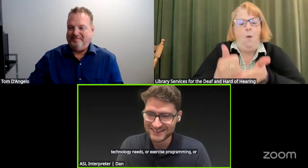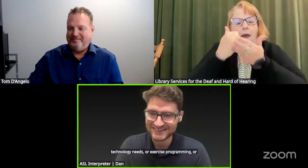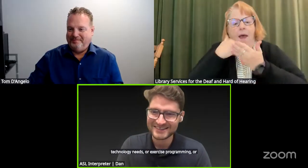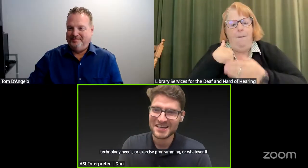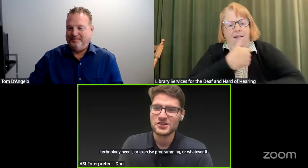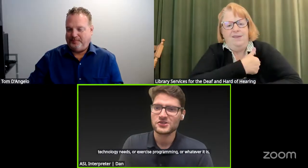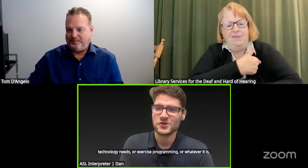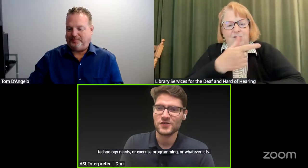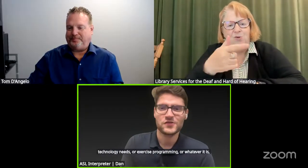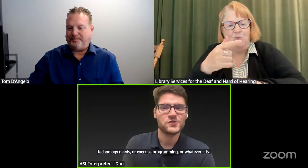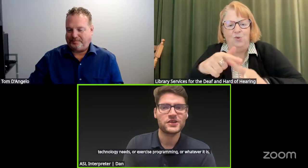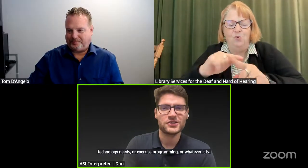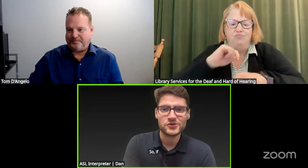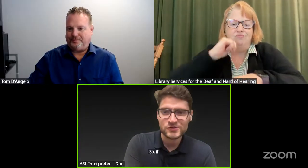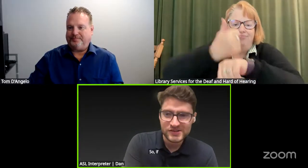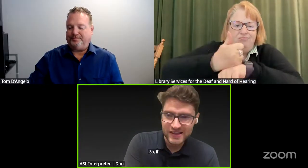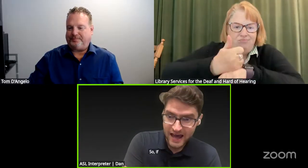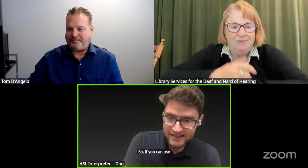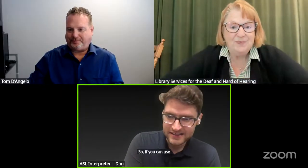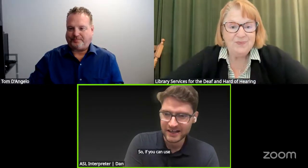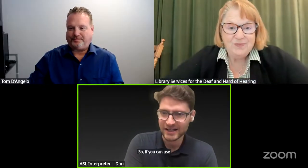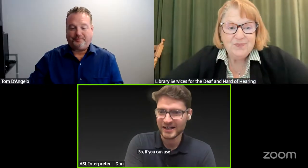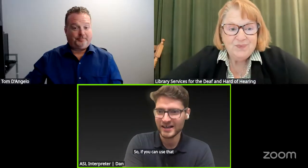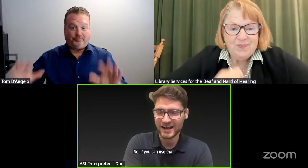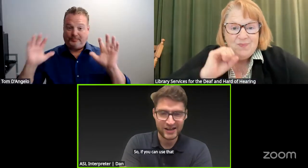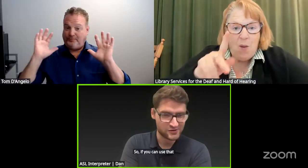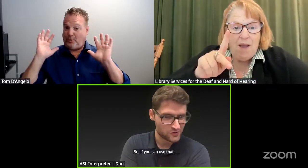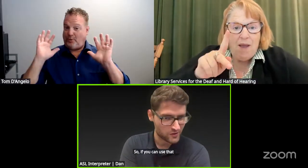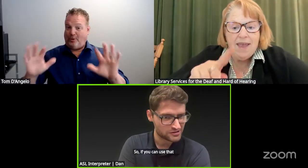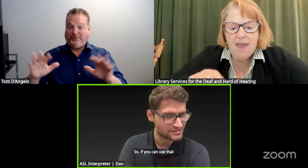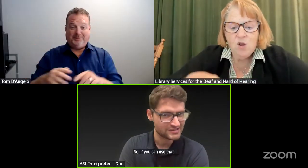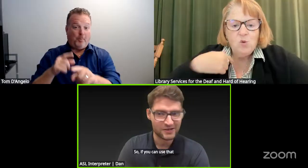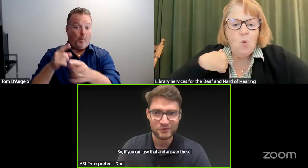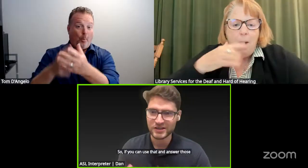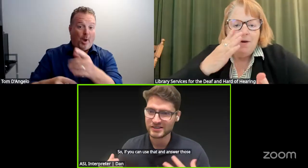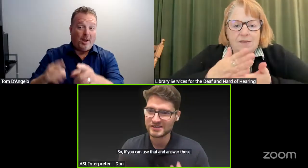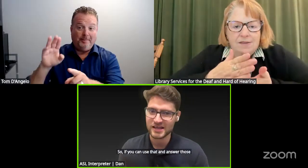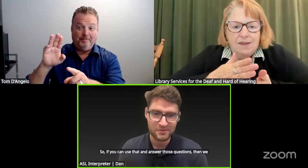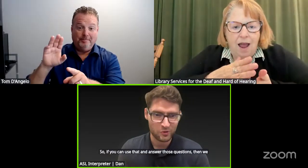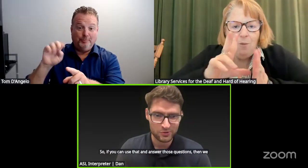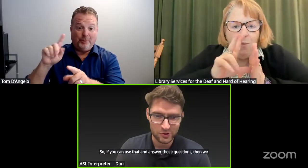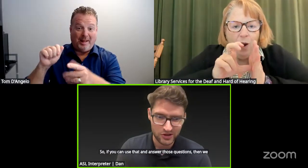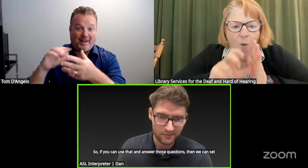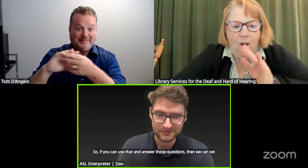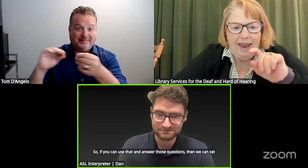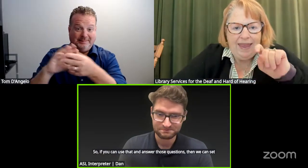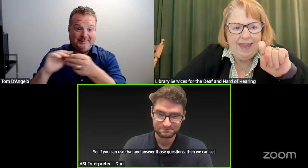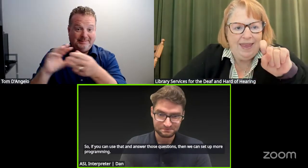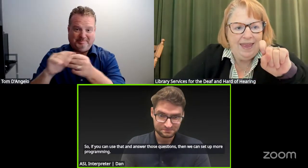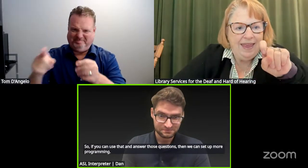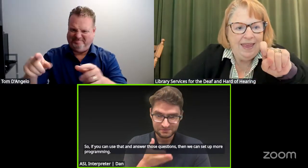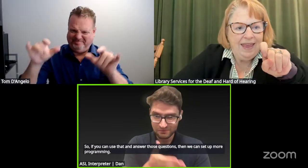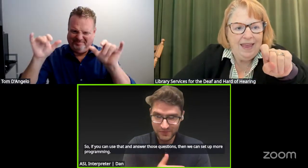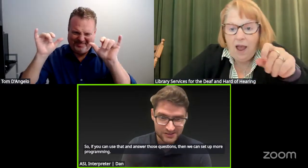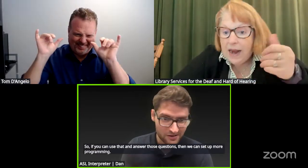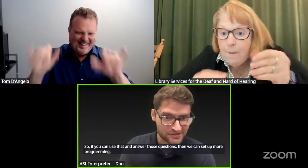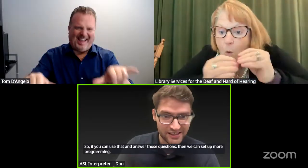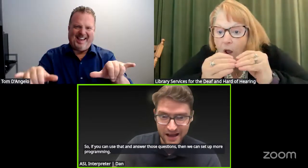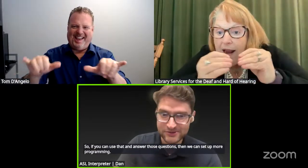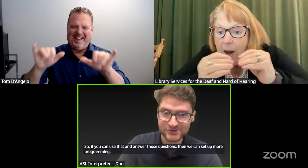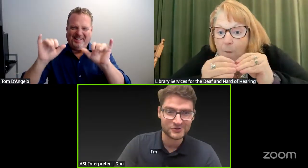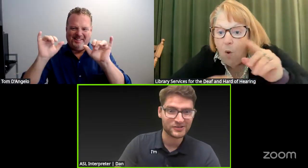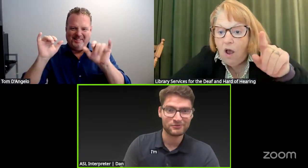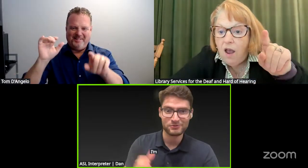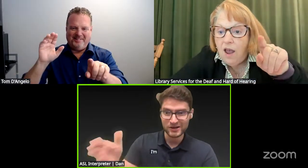it is. So if you can use that and answer those questions, then we can set up more programming. I'm